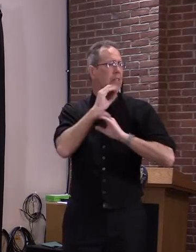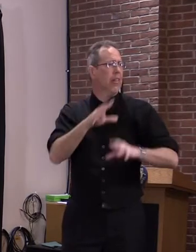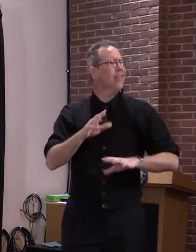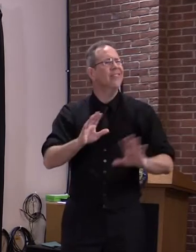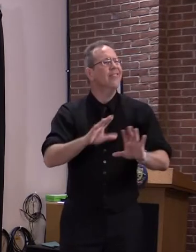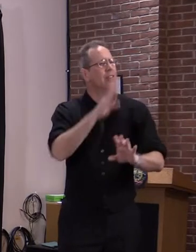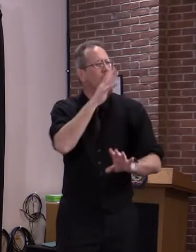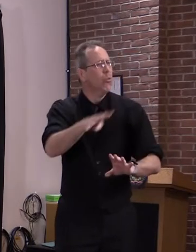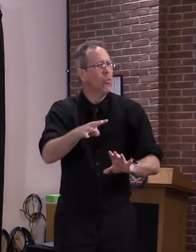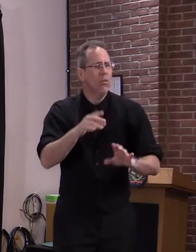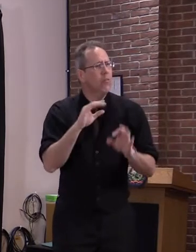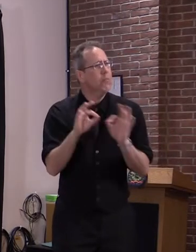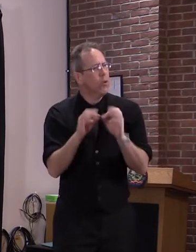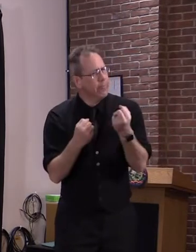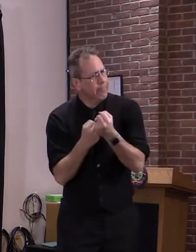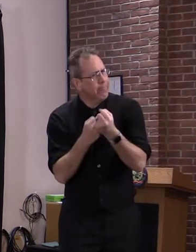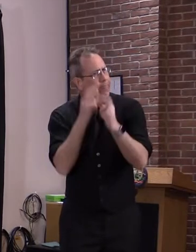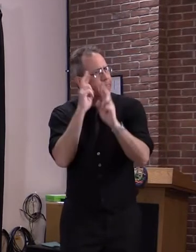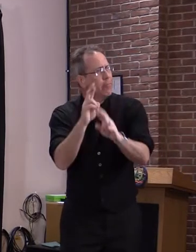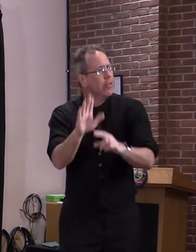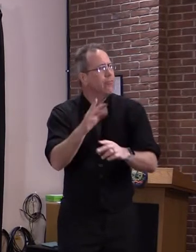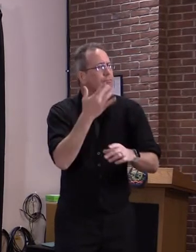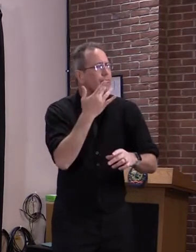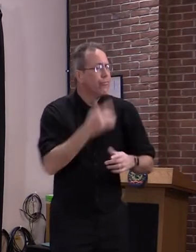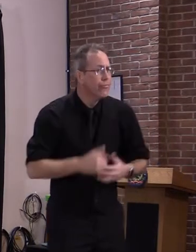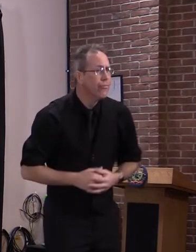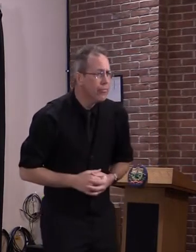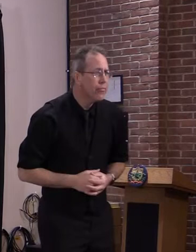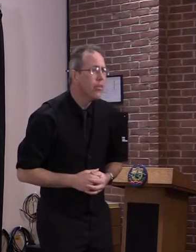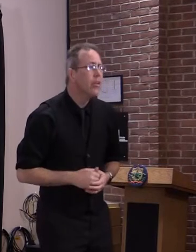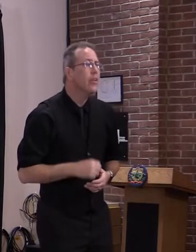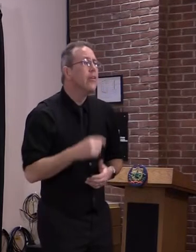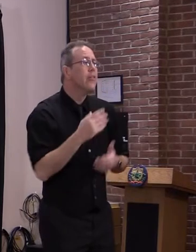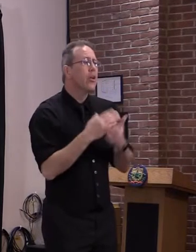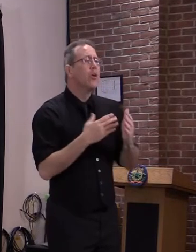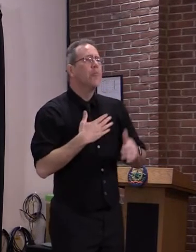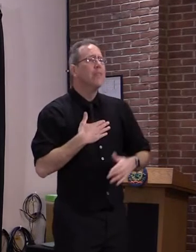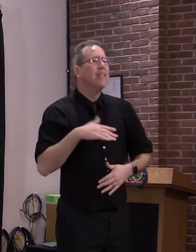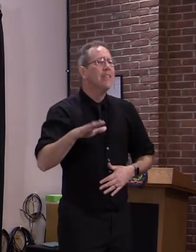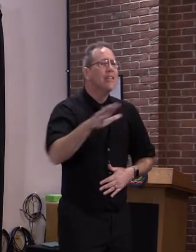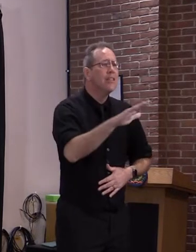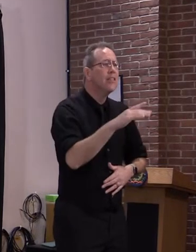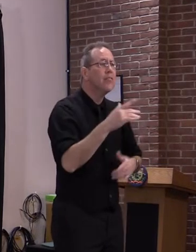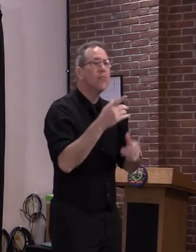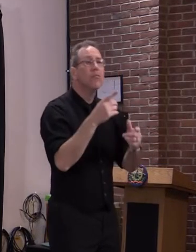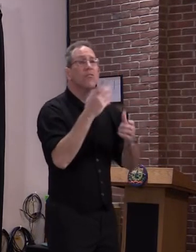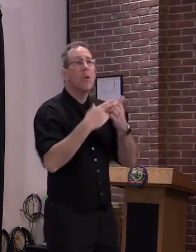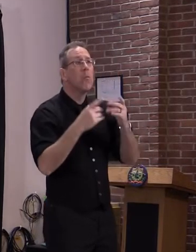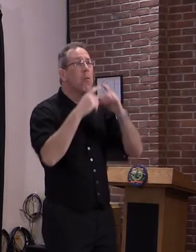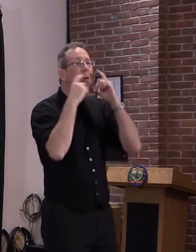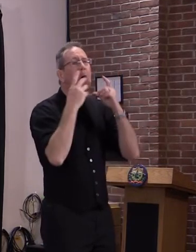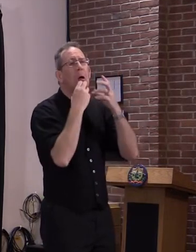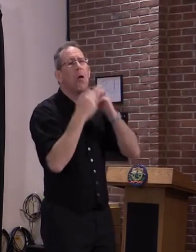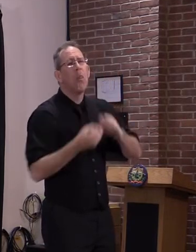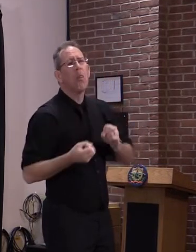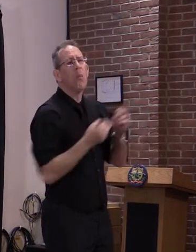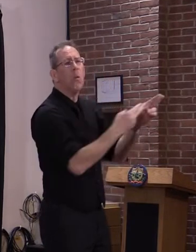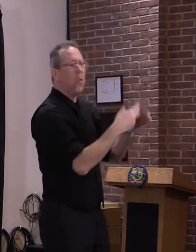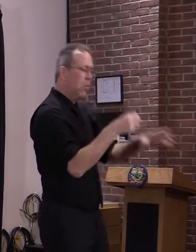idea to keep a mask with you, as some places you may choose to go may still encourage or require